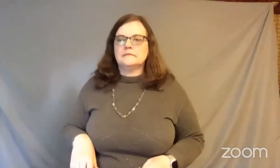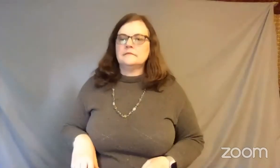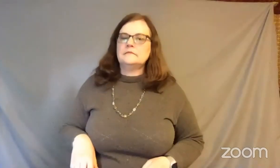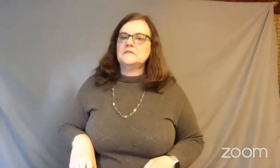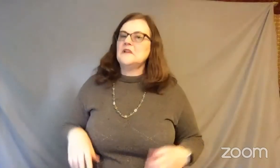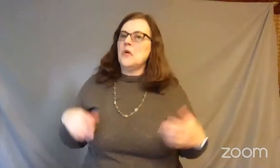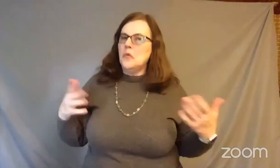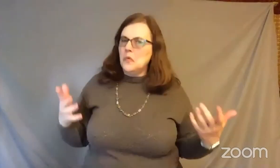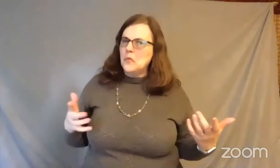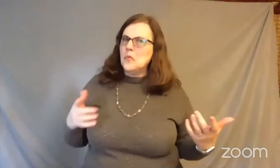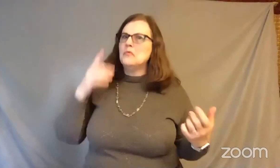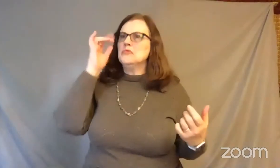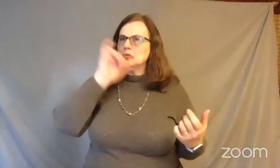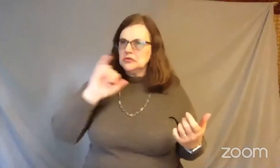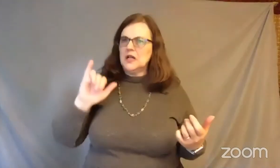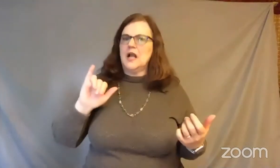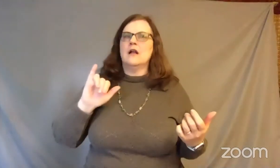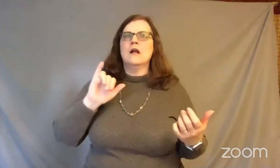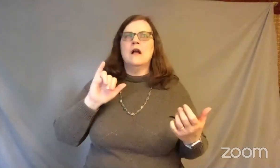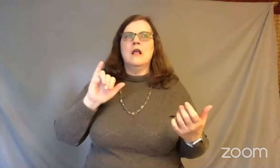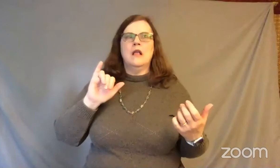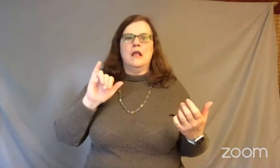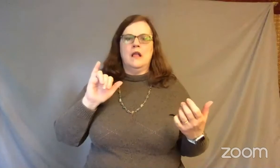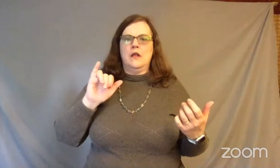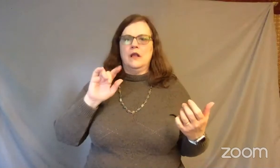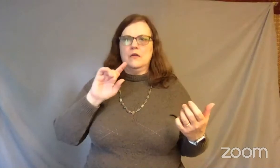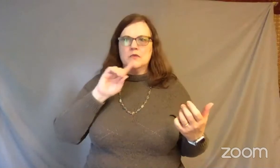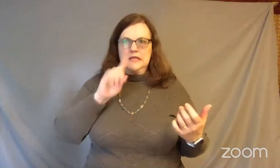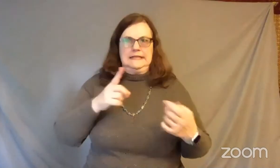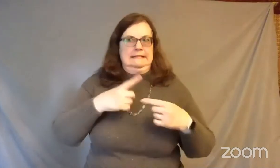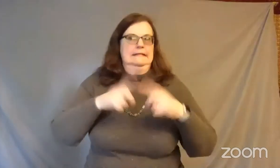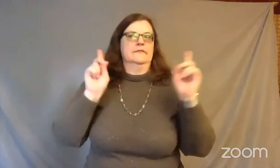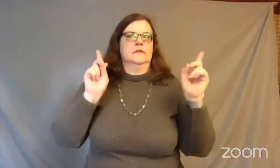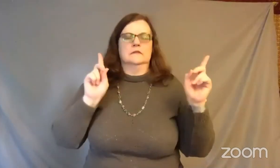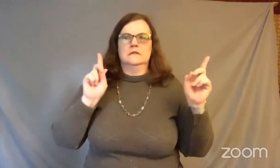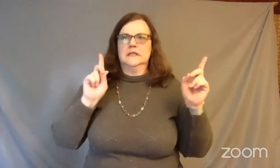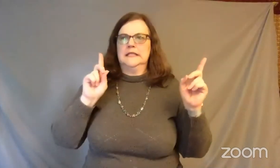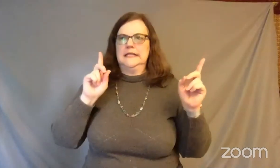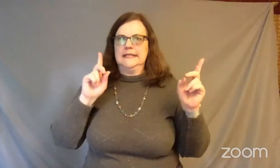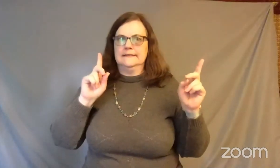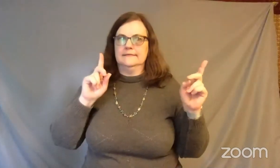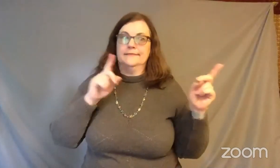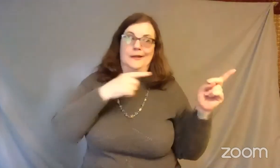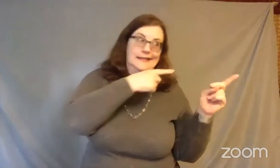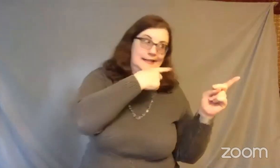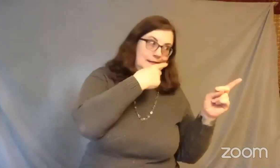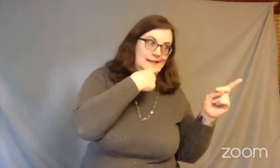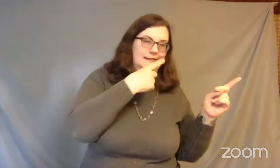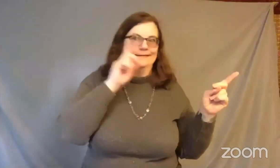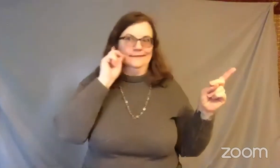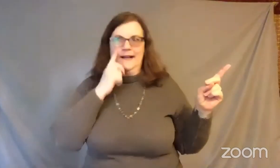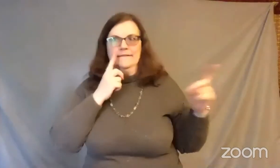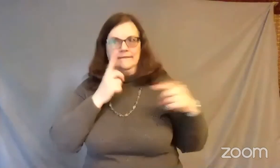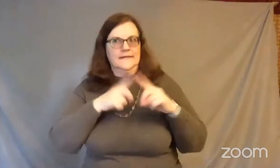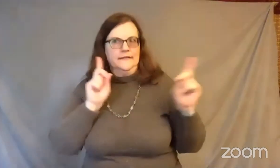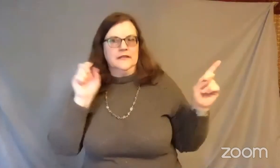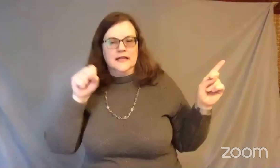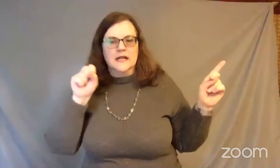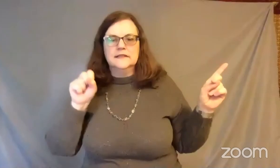when we did see it in our data, it occurred after acquisition of the second person. So we see quite a